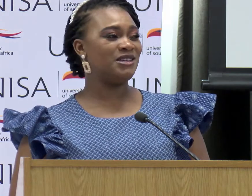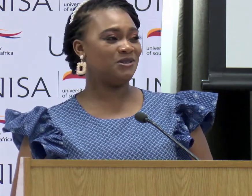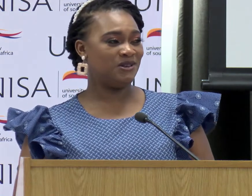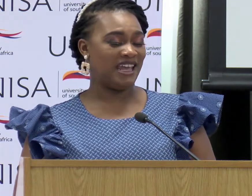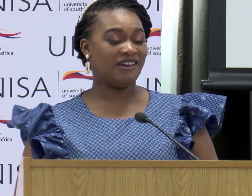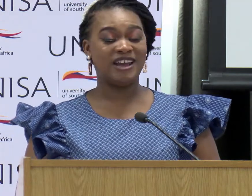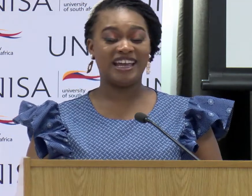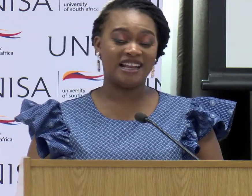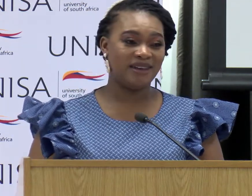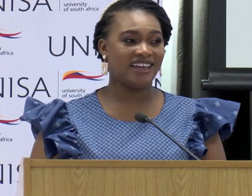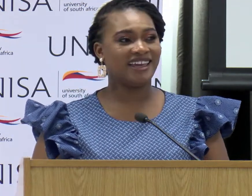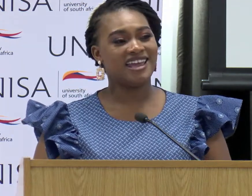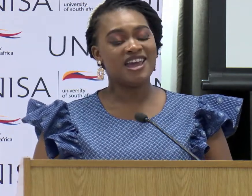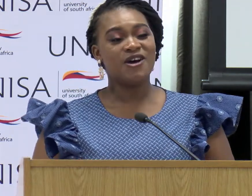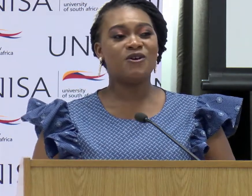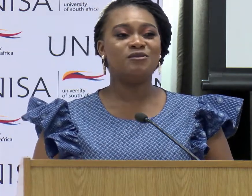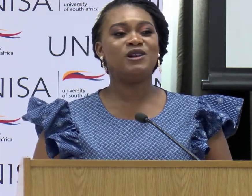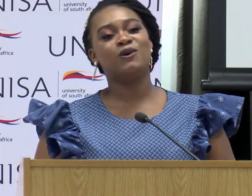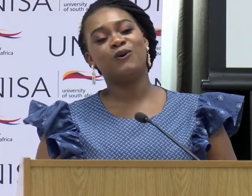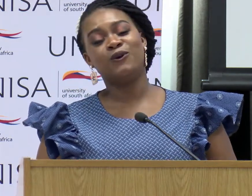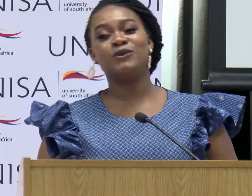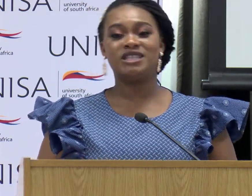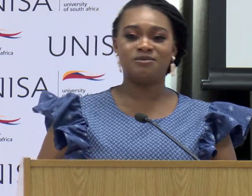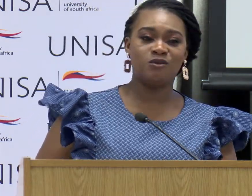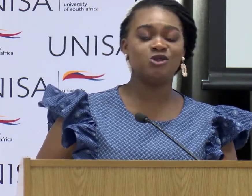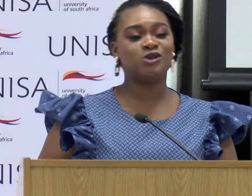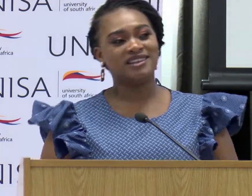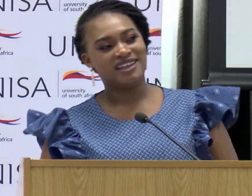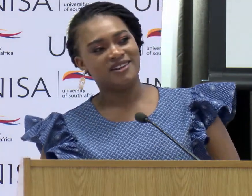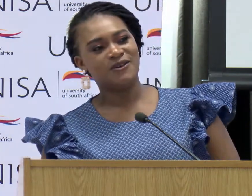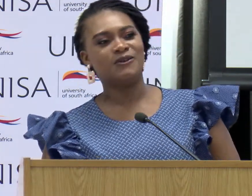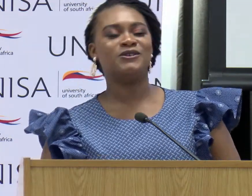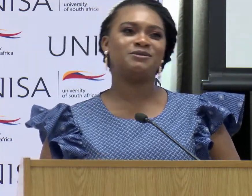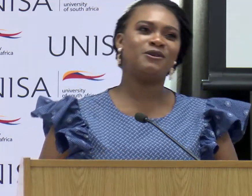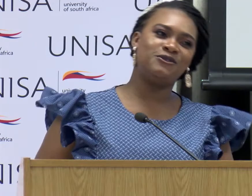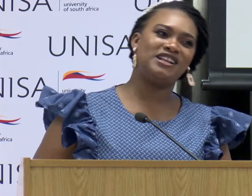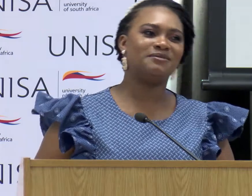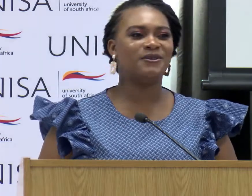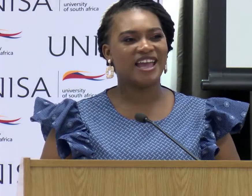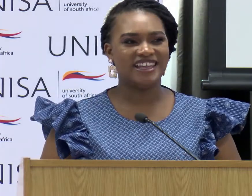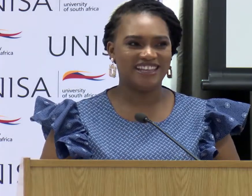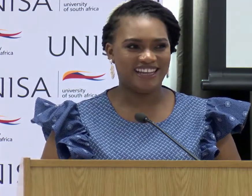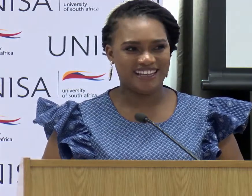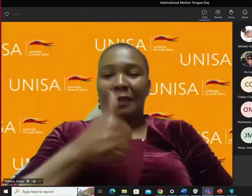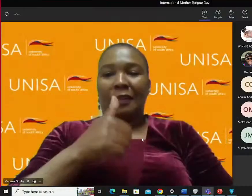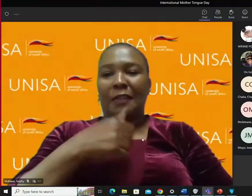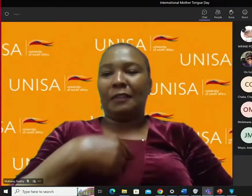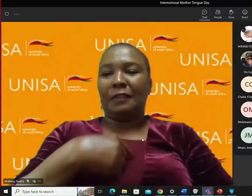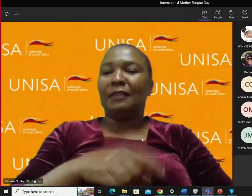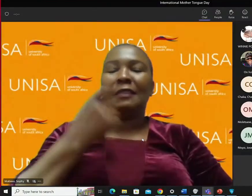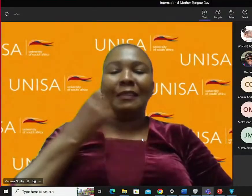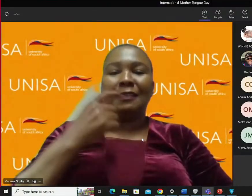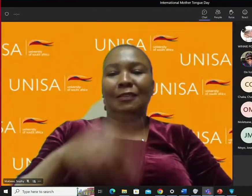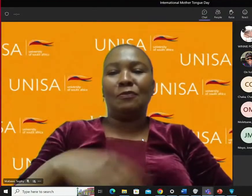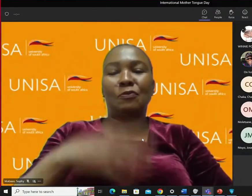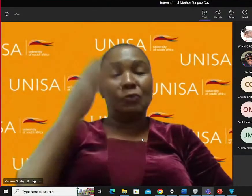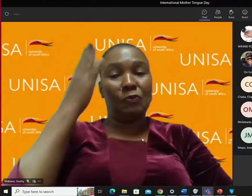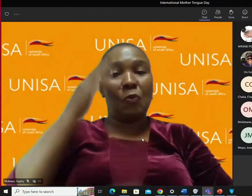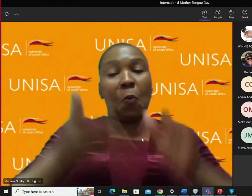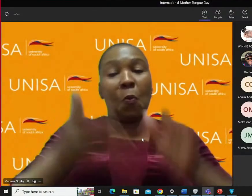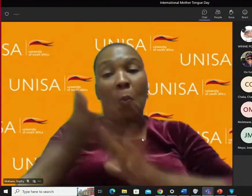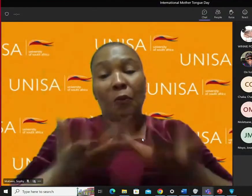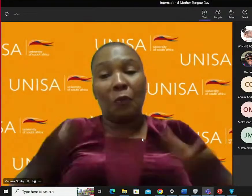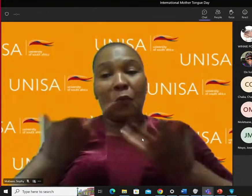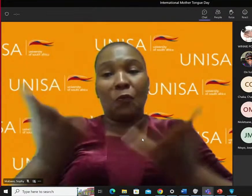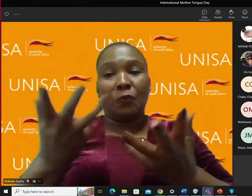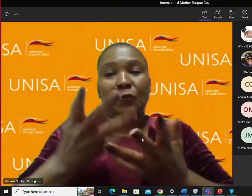Jale ka Basotho he rona re tla be re re ho molemo hore o tsebe mo o tswang teng hore o tsebe ho fihla mo o yang teng. Halala.